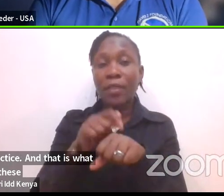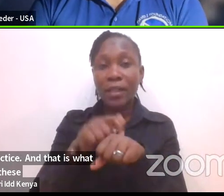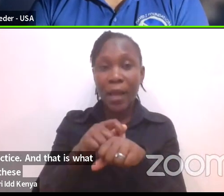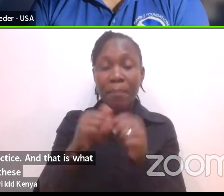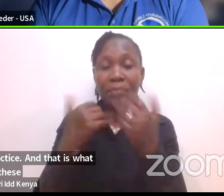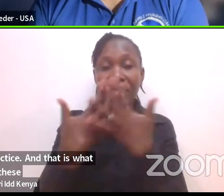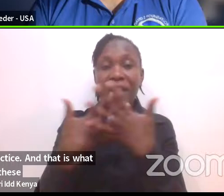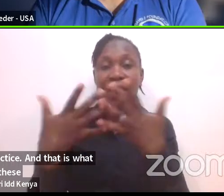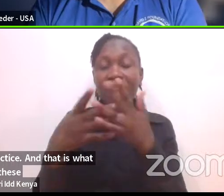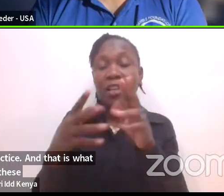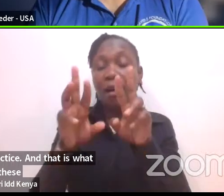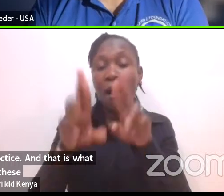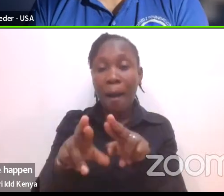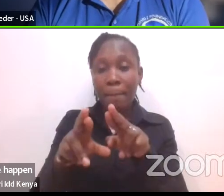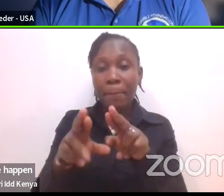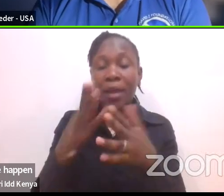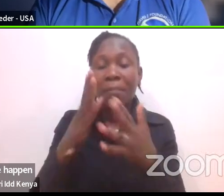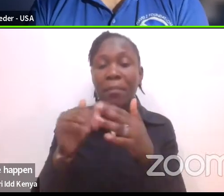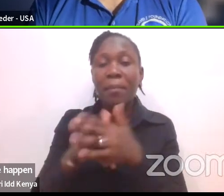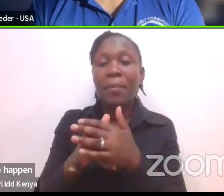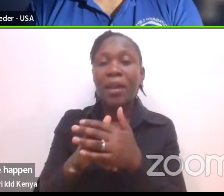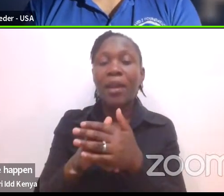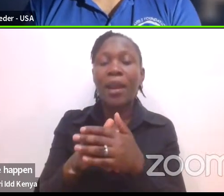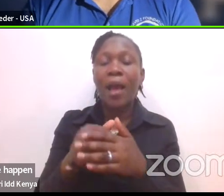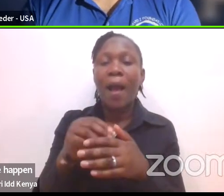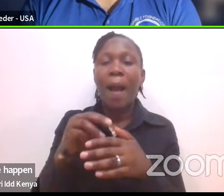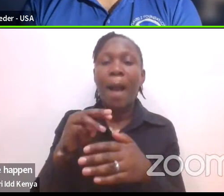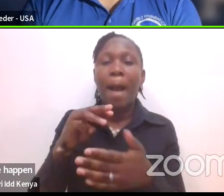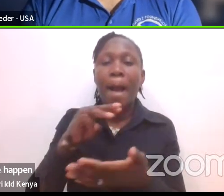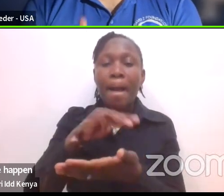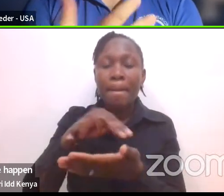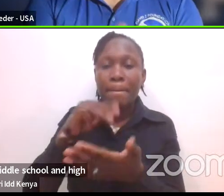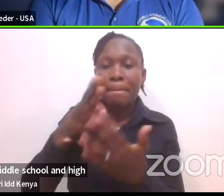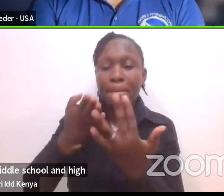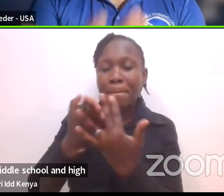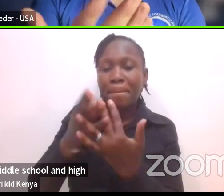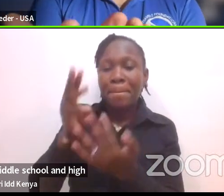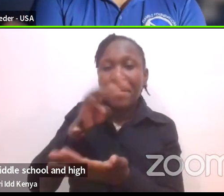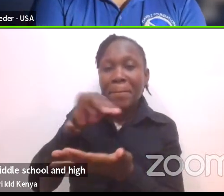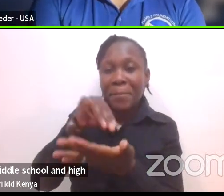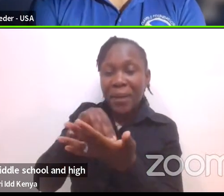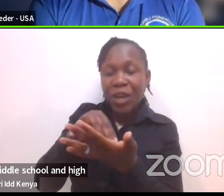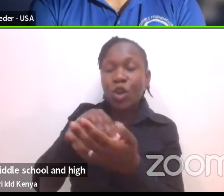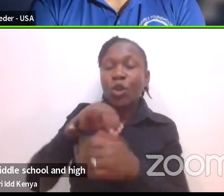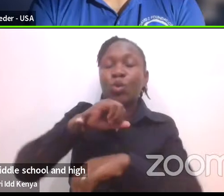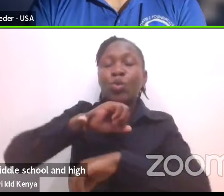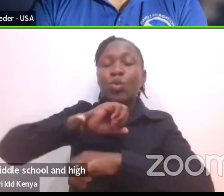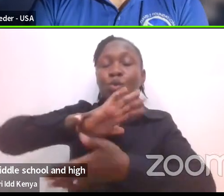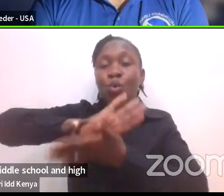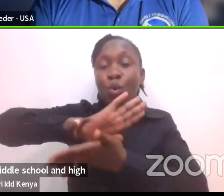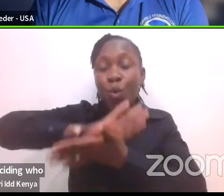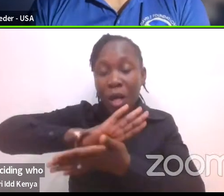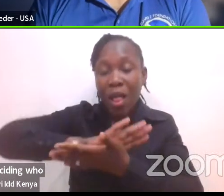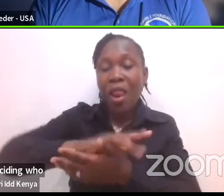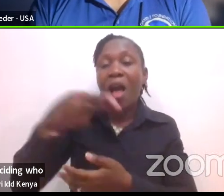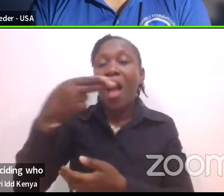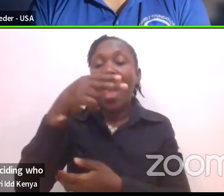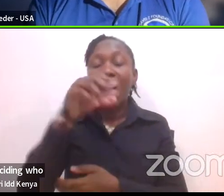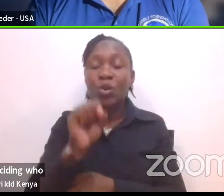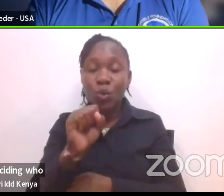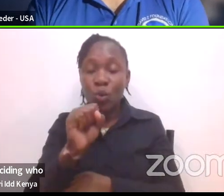in middle school and high school as people are just deciding who they are as a person.